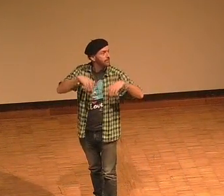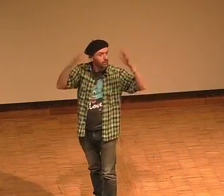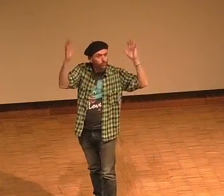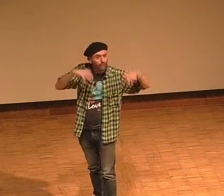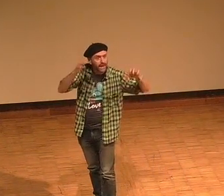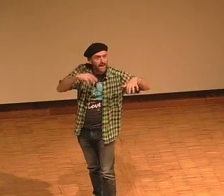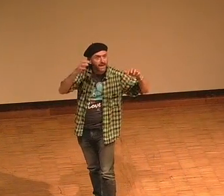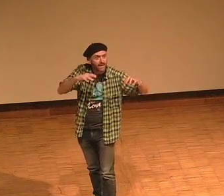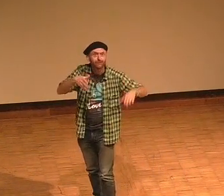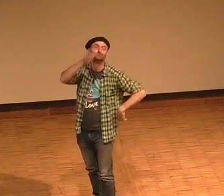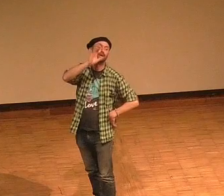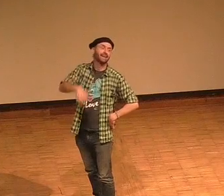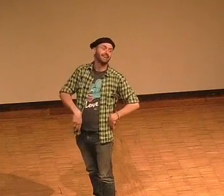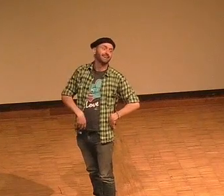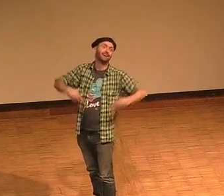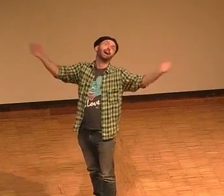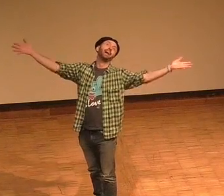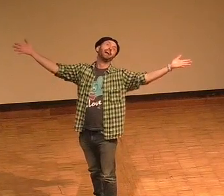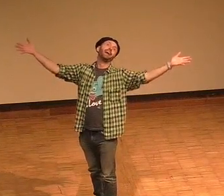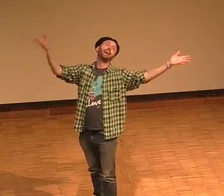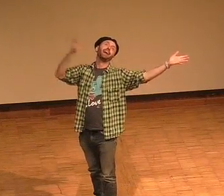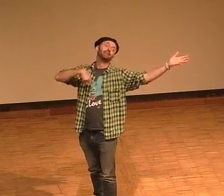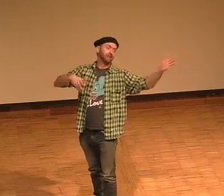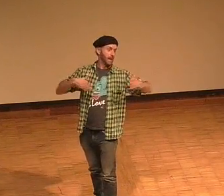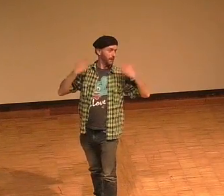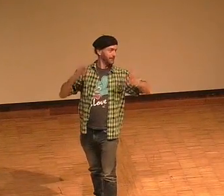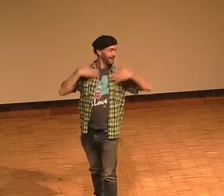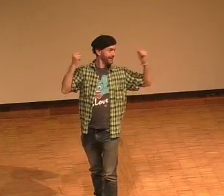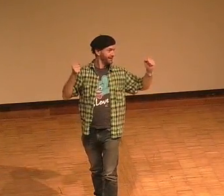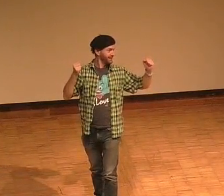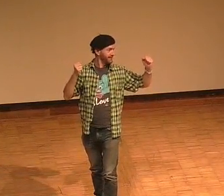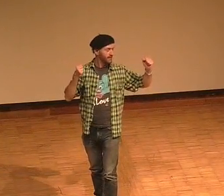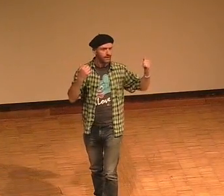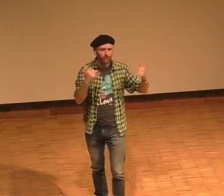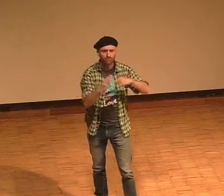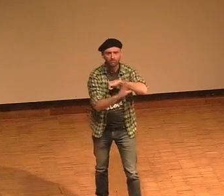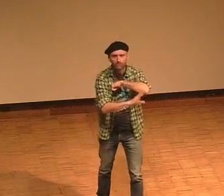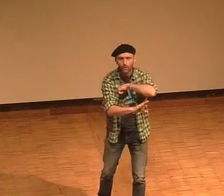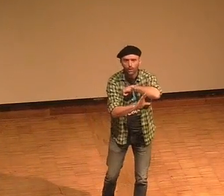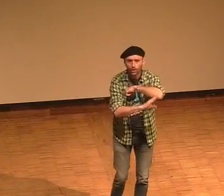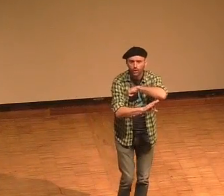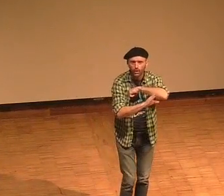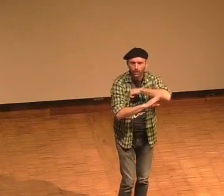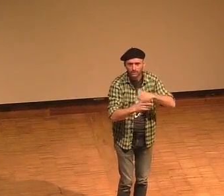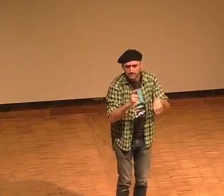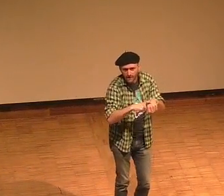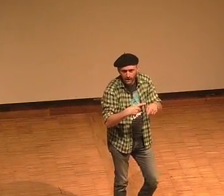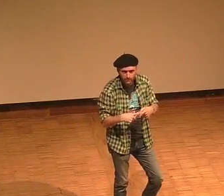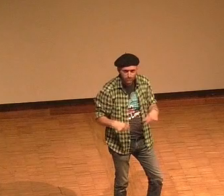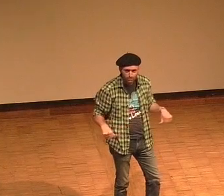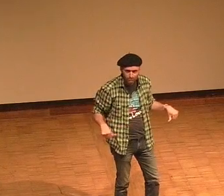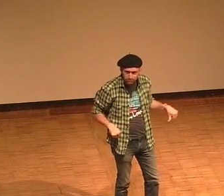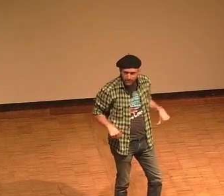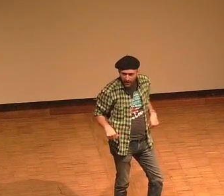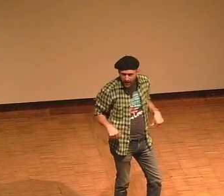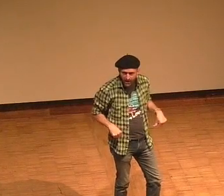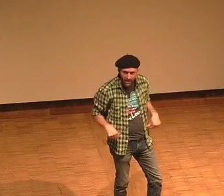clouds come and the rain comes, so there's the drink, and everyone's happy. And then in the fall,